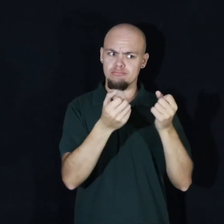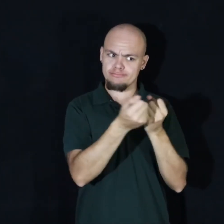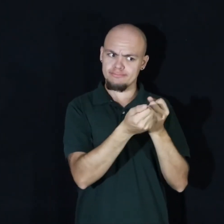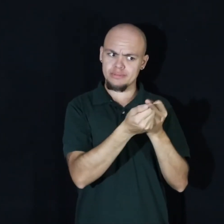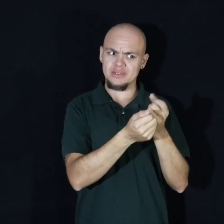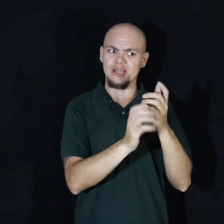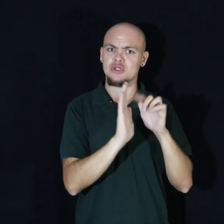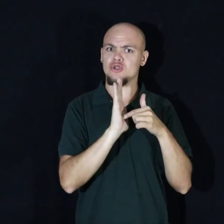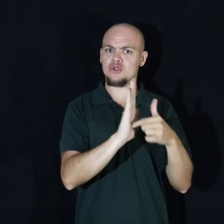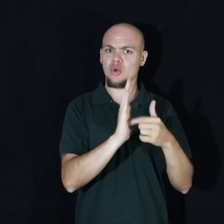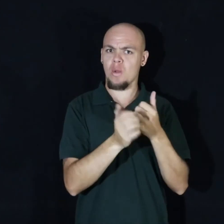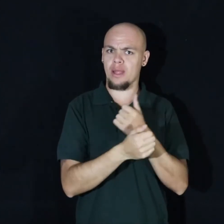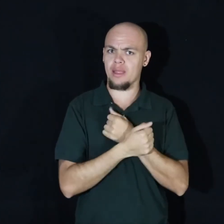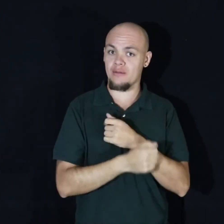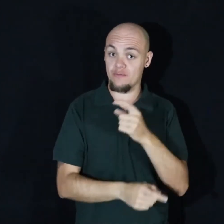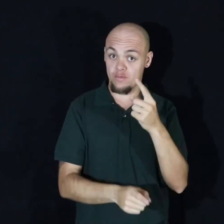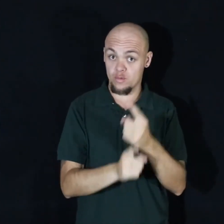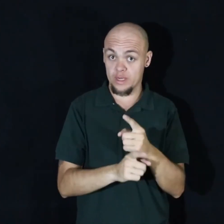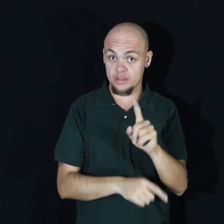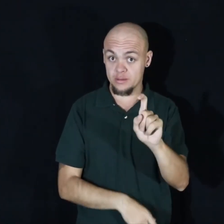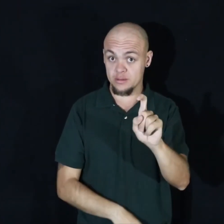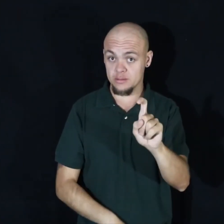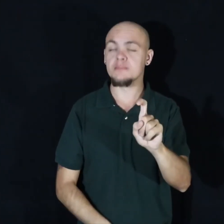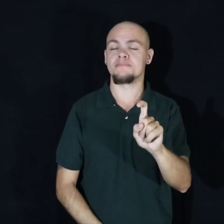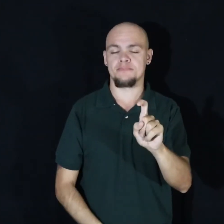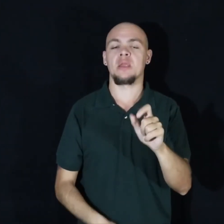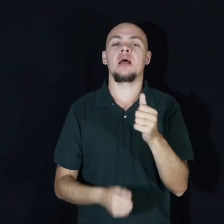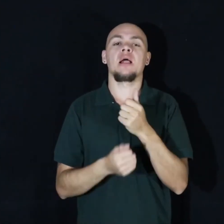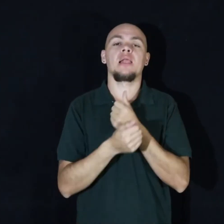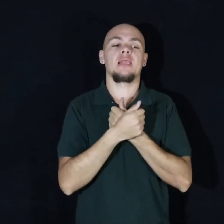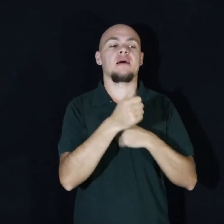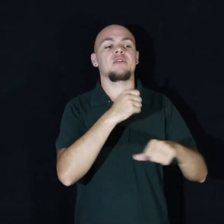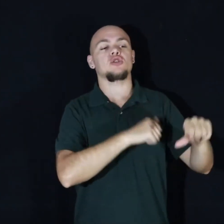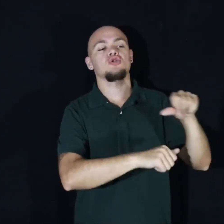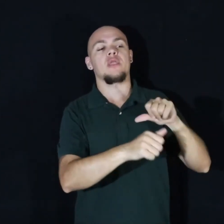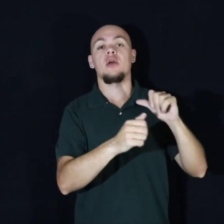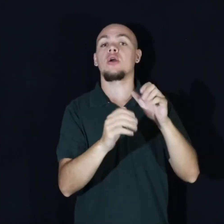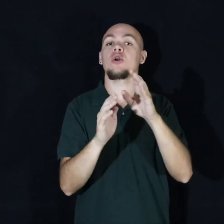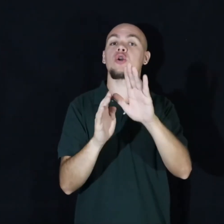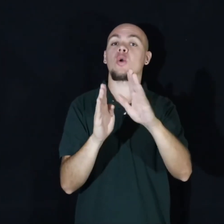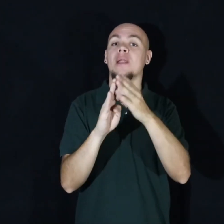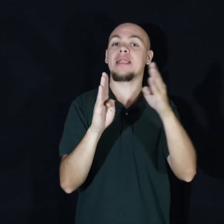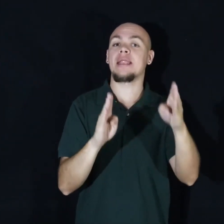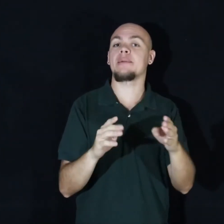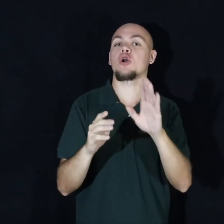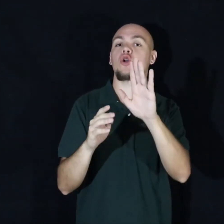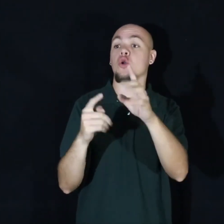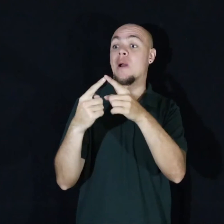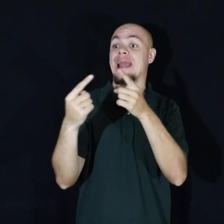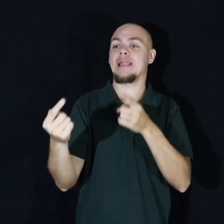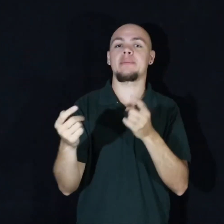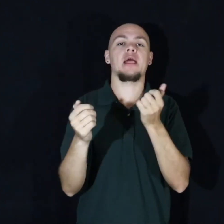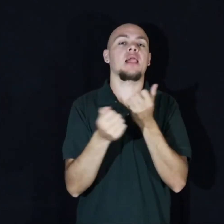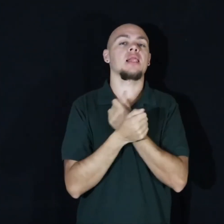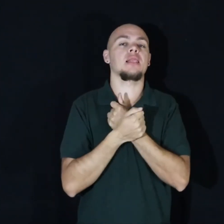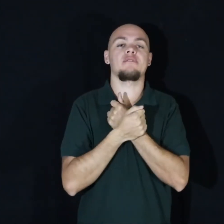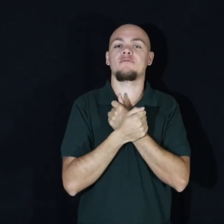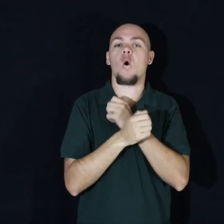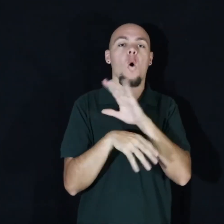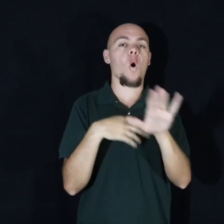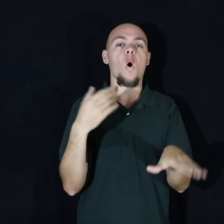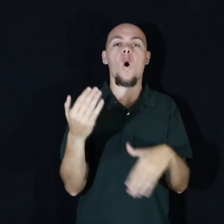enemy, shouldn't I do it to show love? Love one another. Love your neighbor. Love your